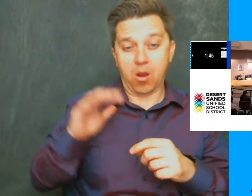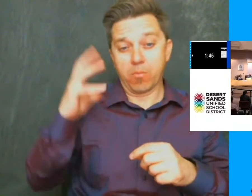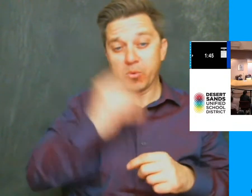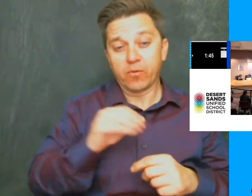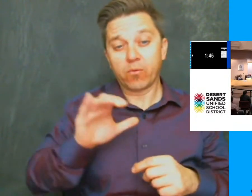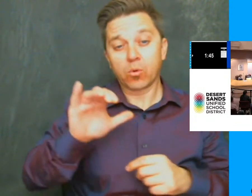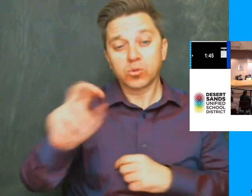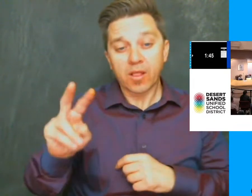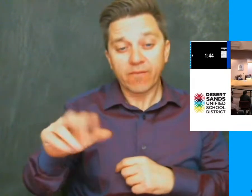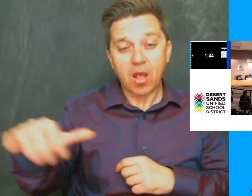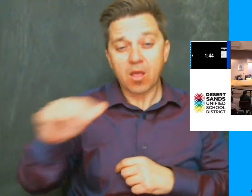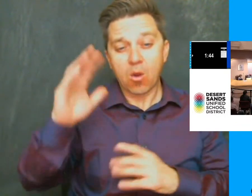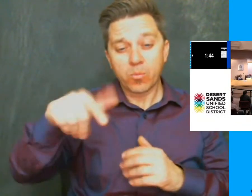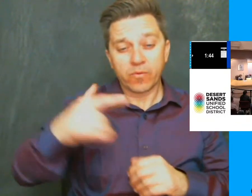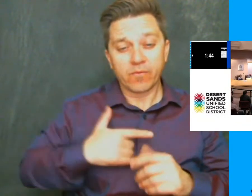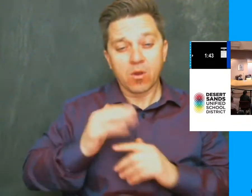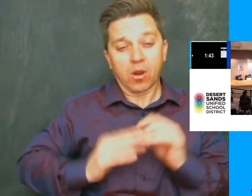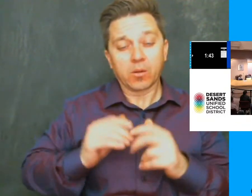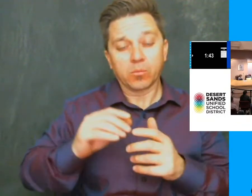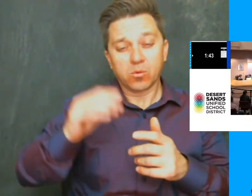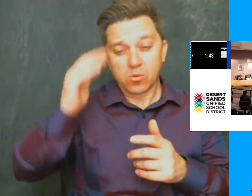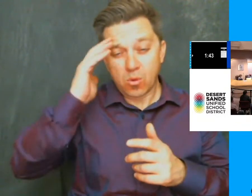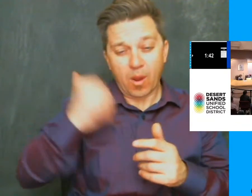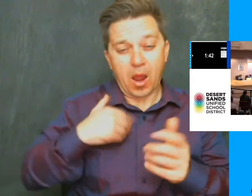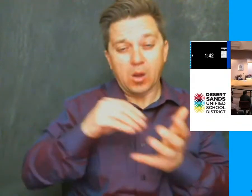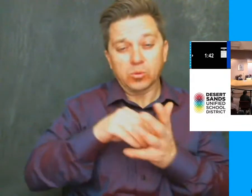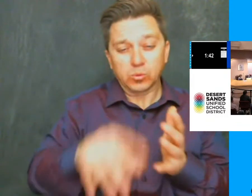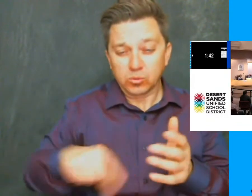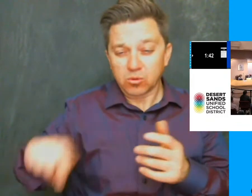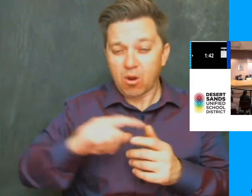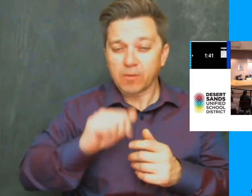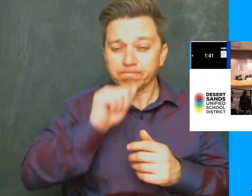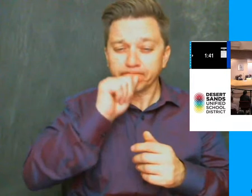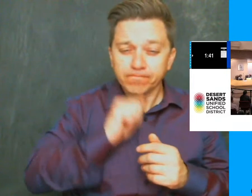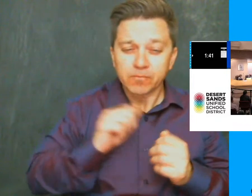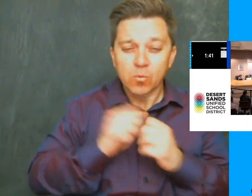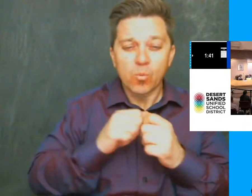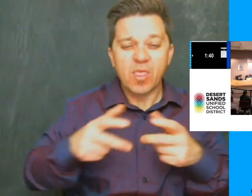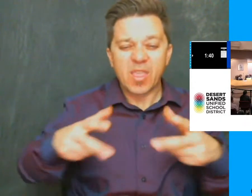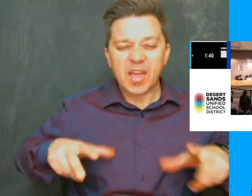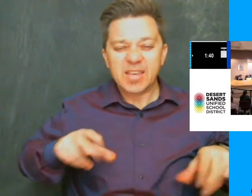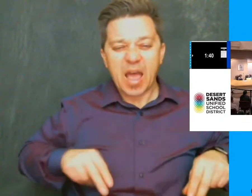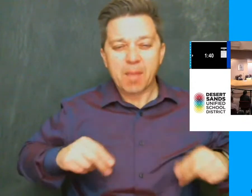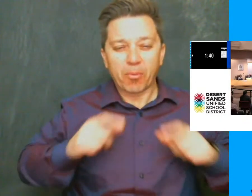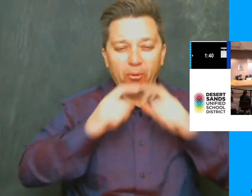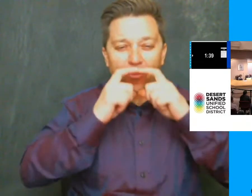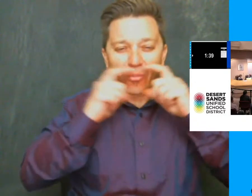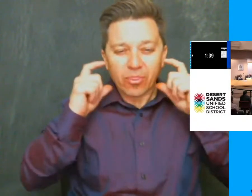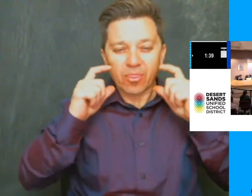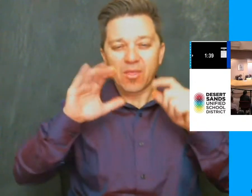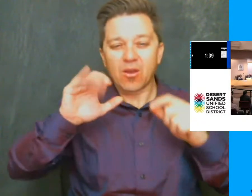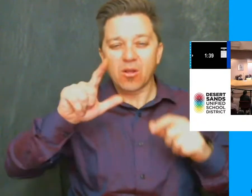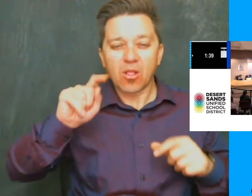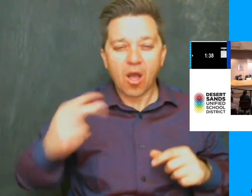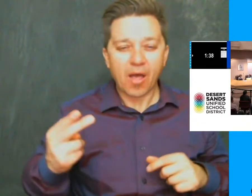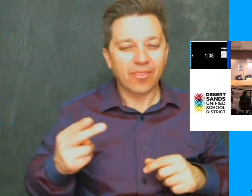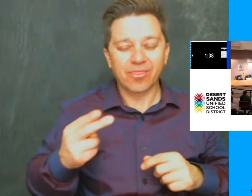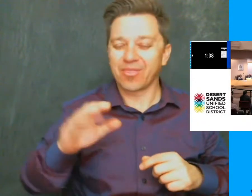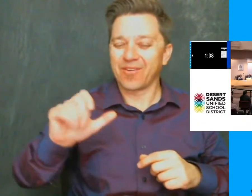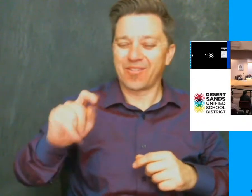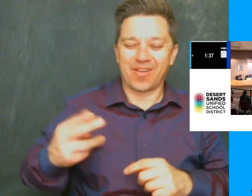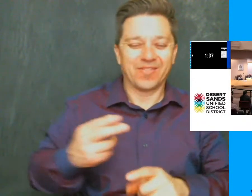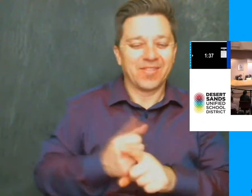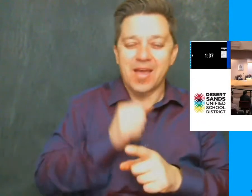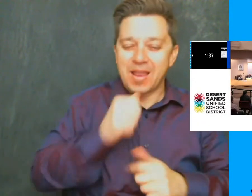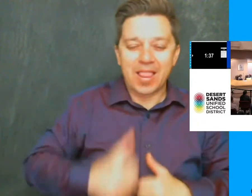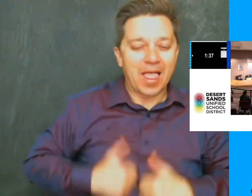feel comfortable knowing our children are suffocating with a diaper cloth over their mouths. Yes, a cloth, it's not a life-saving device.